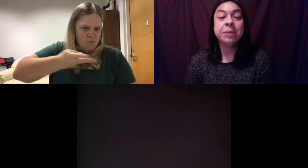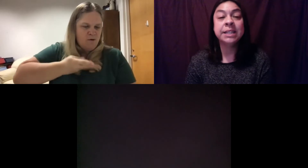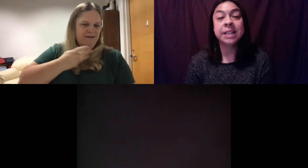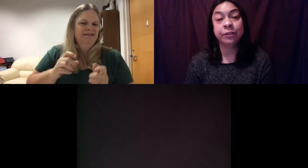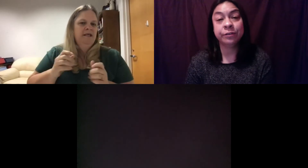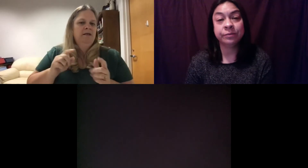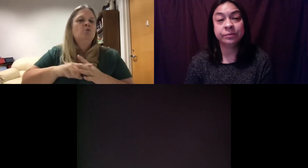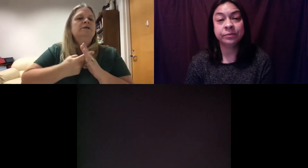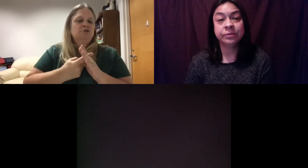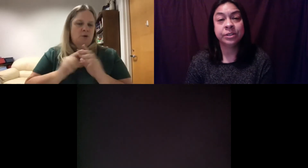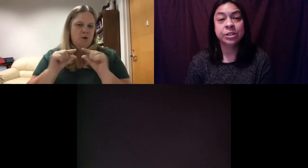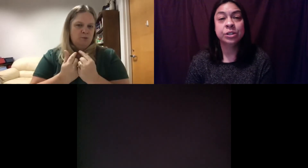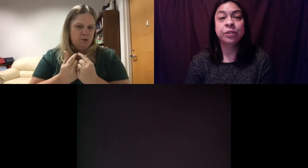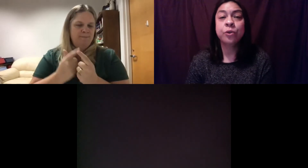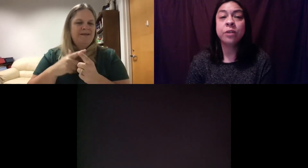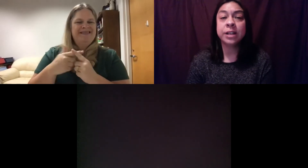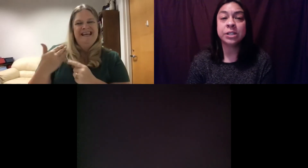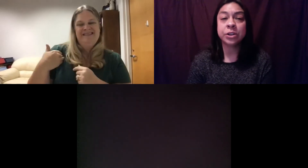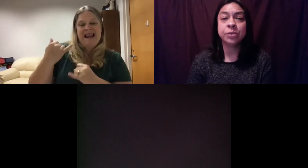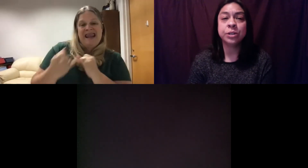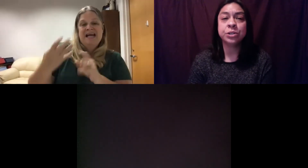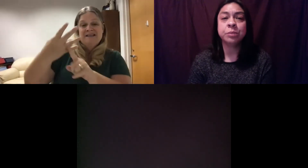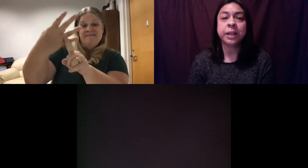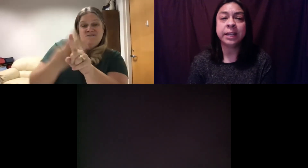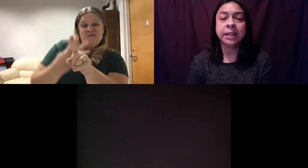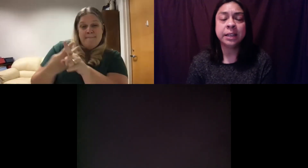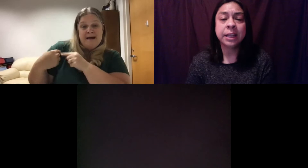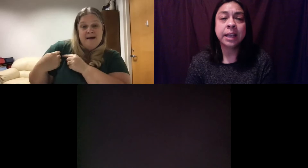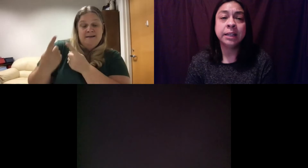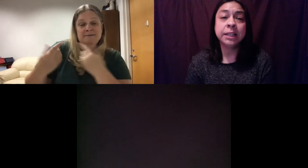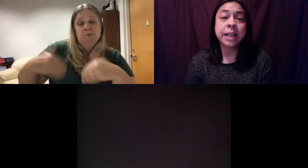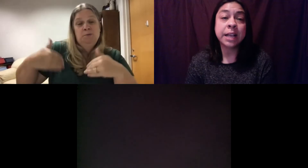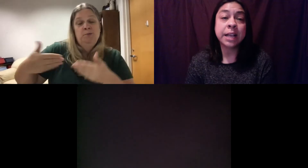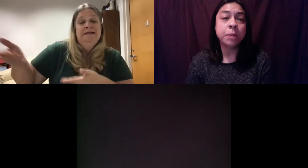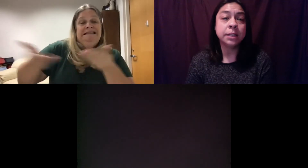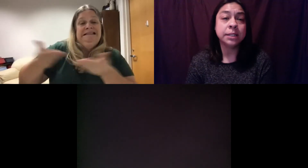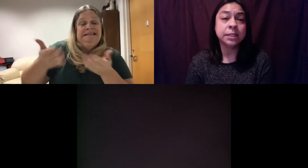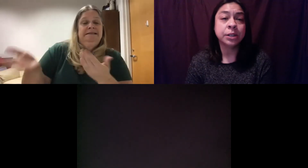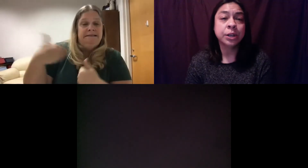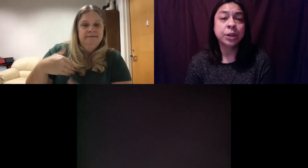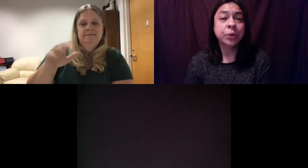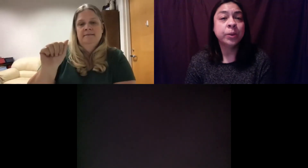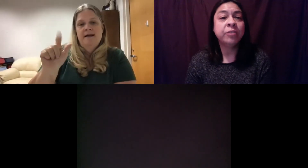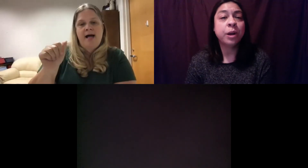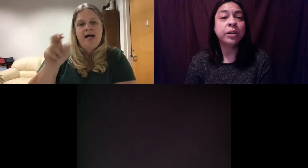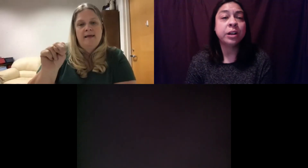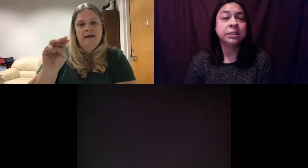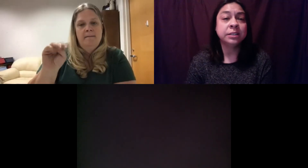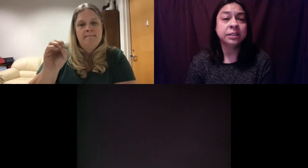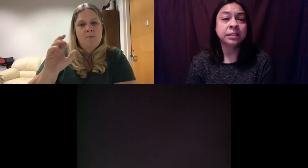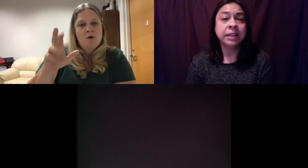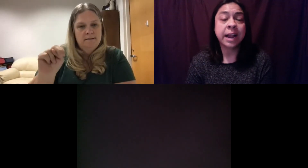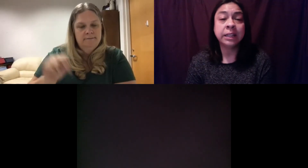And myself. So the four of us are the original committee. And in the last 4 months, we have brought